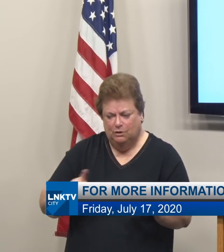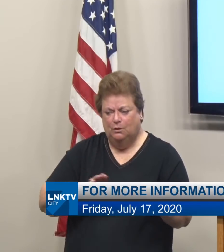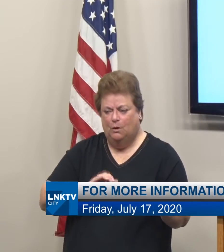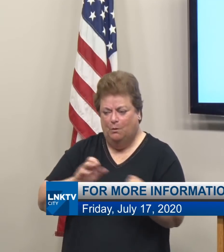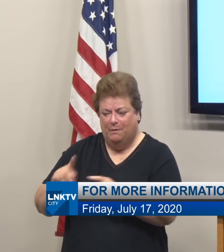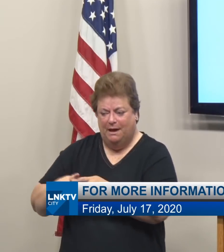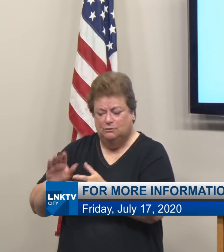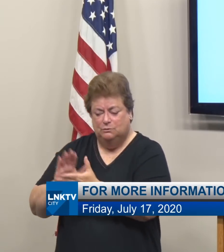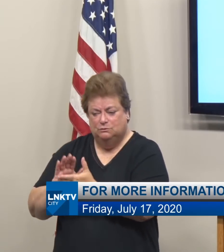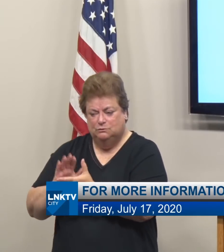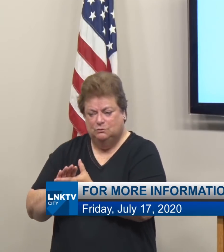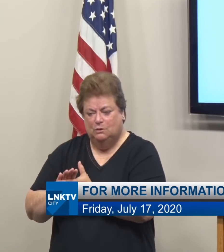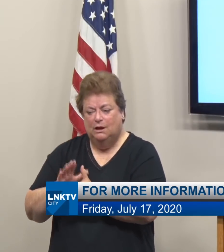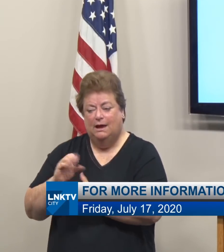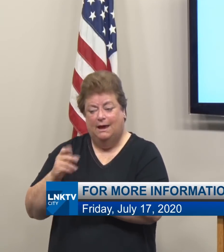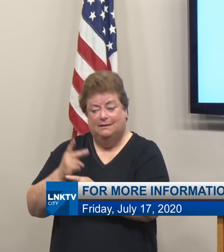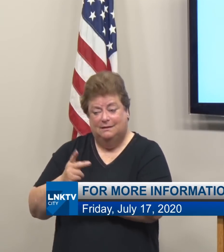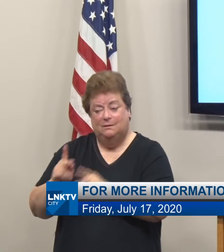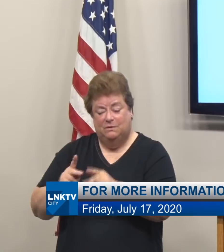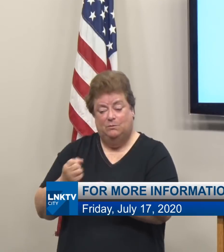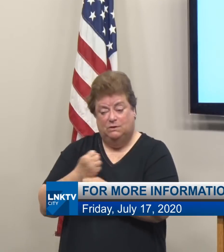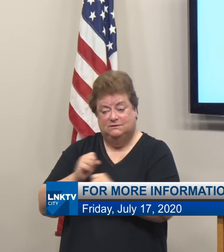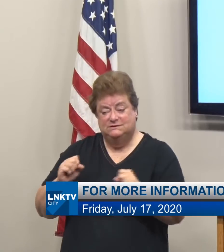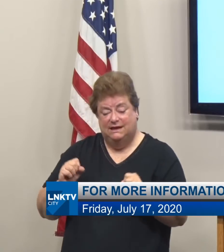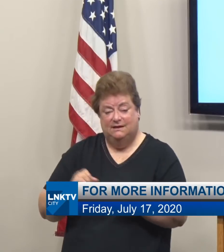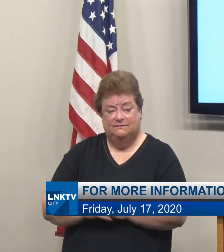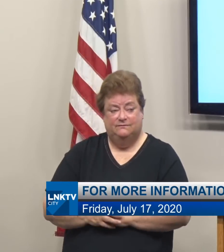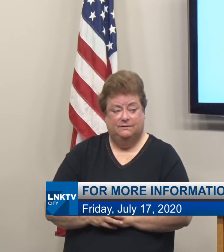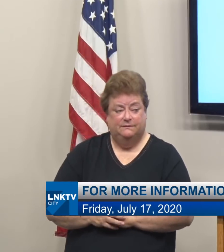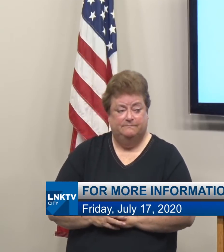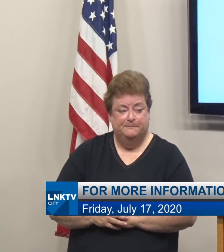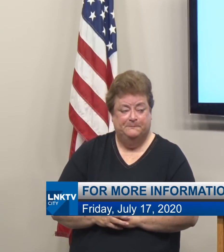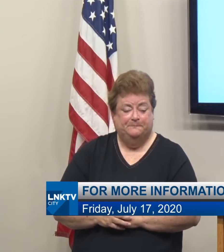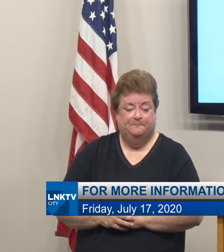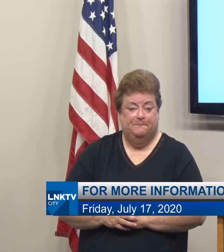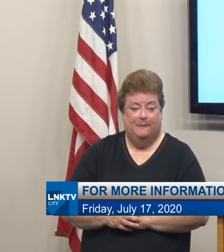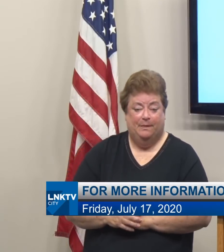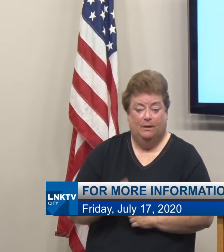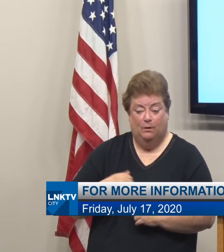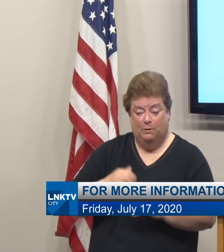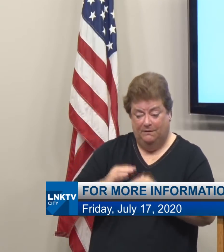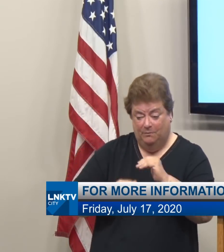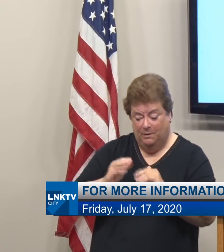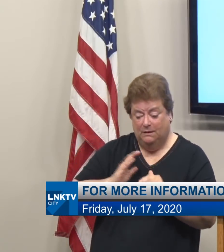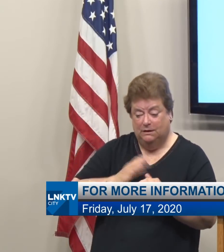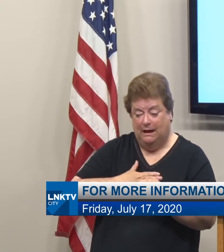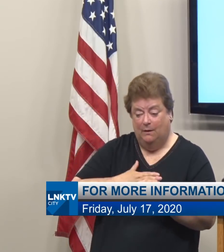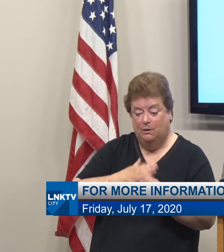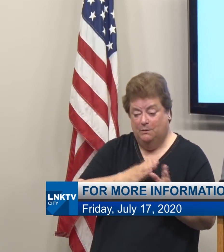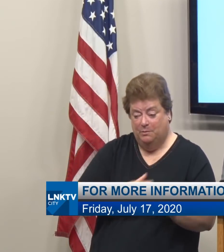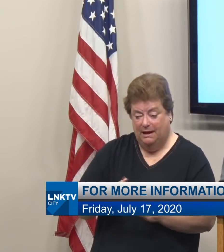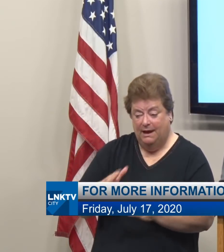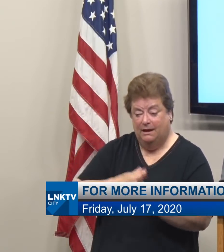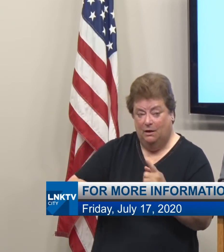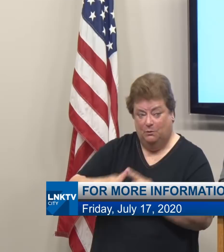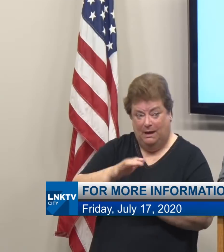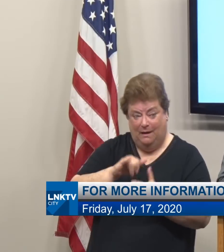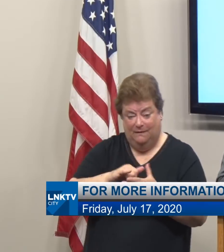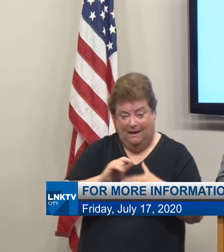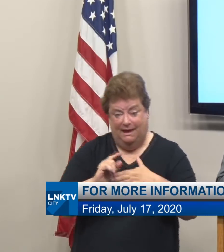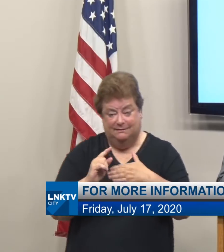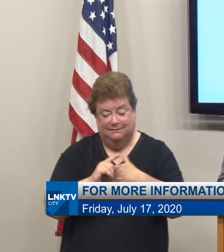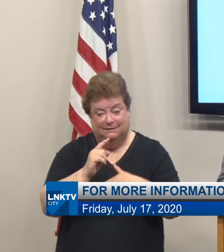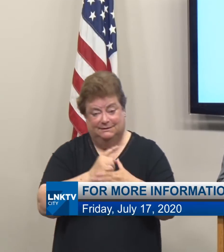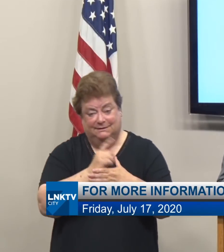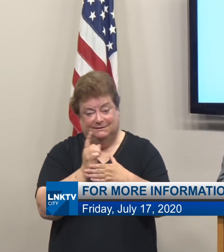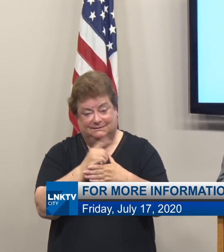and concurrently keep people safe in doing so. And we have built our plan around the community risk assessment dial, and